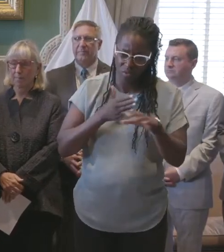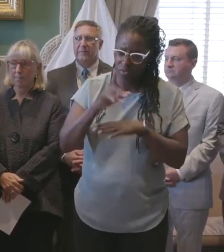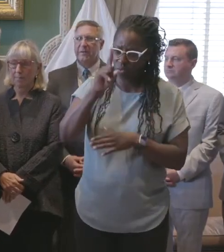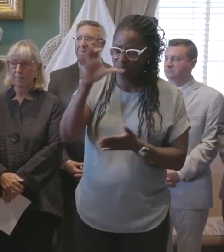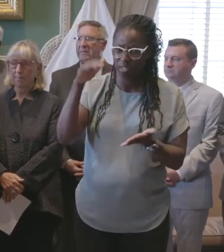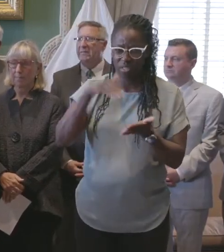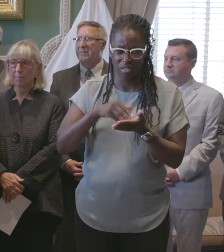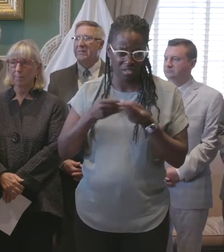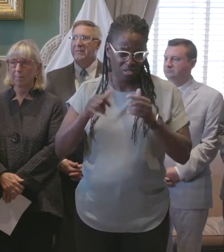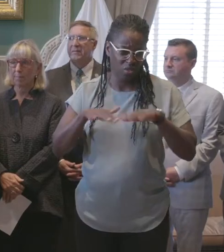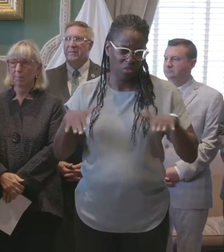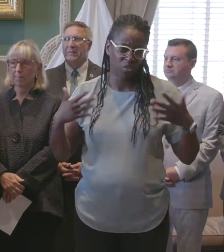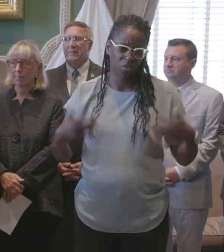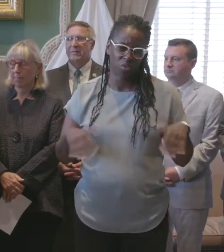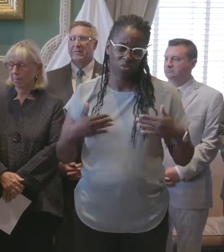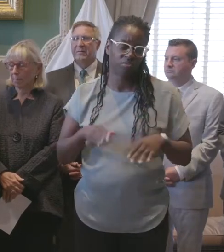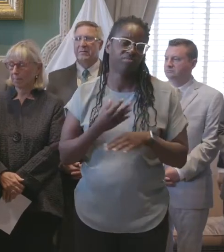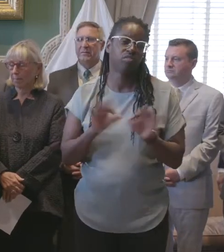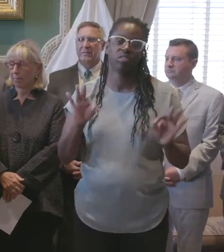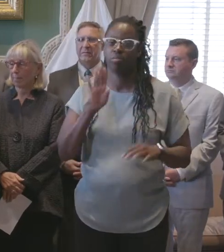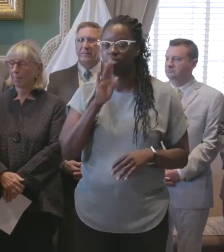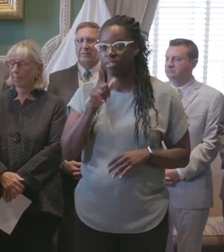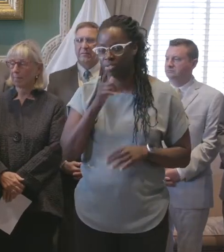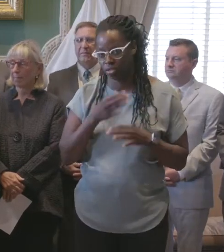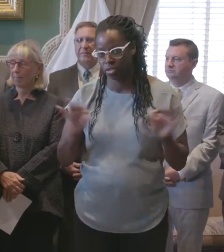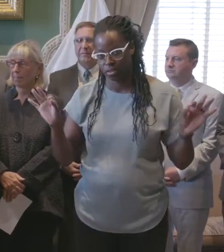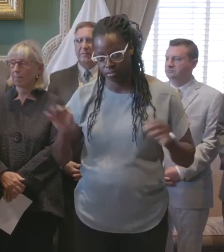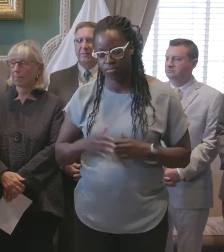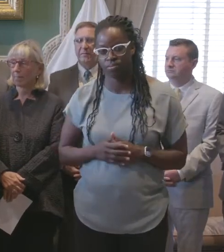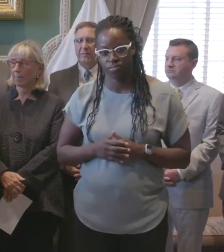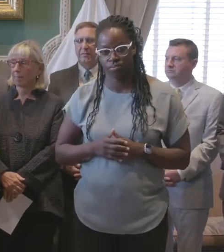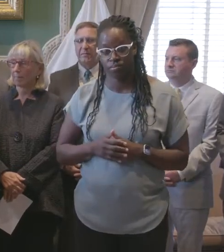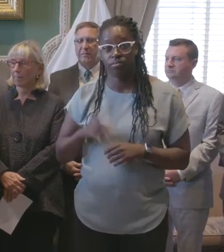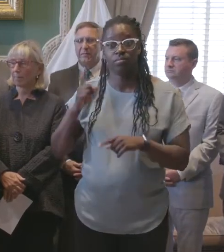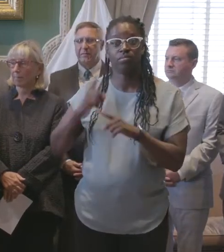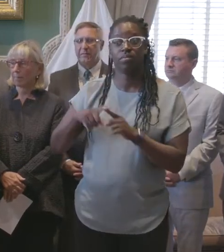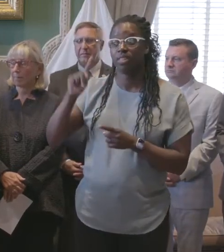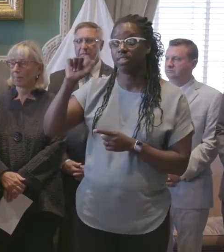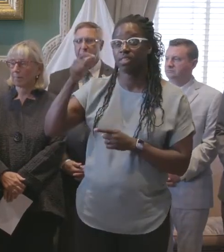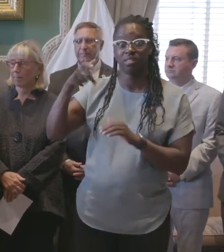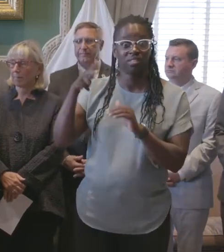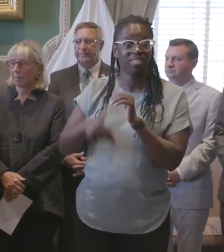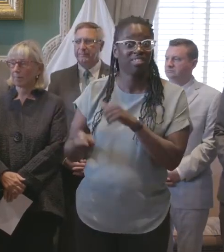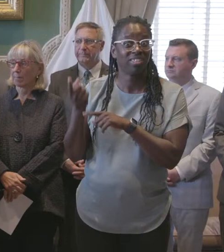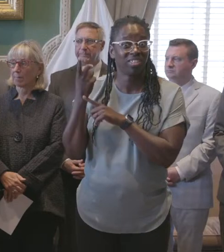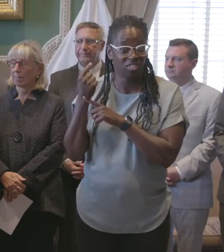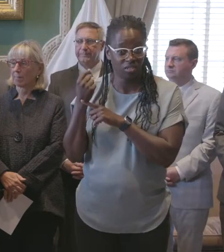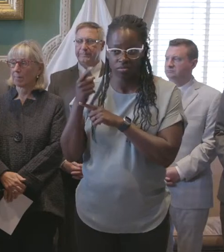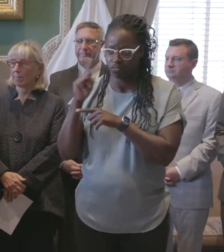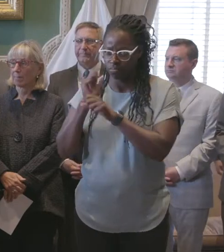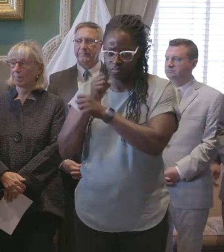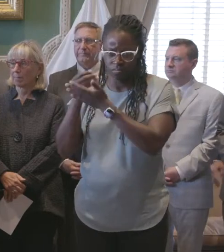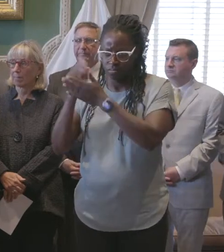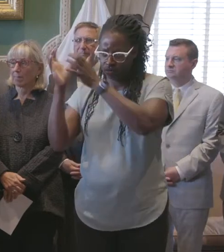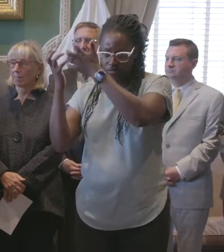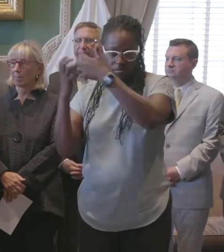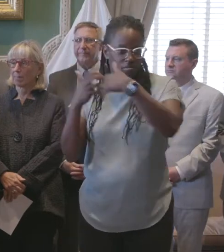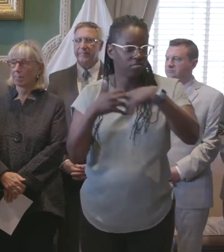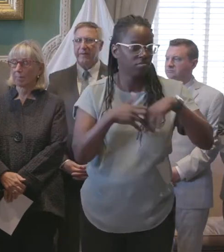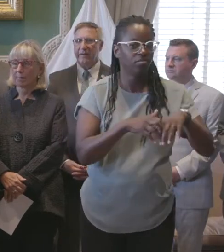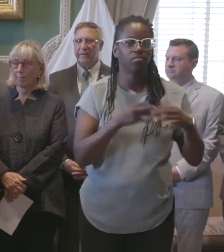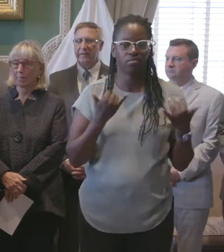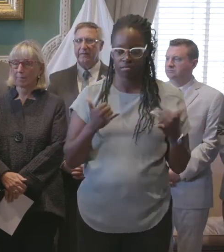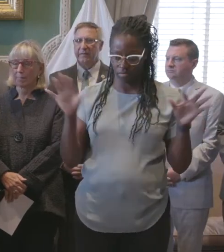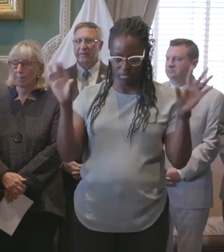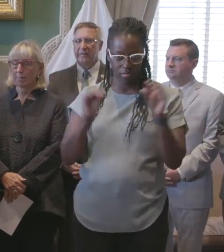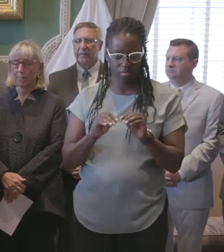cuts that we passed last year. For families, that now means the most generous universal child and